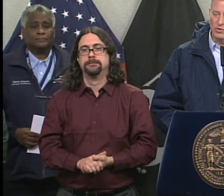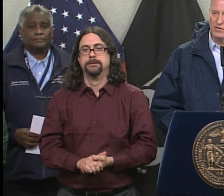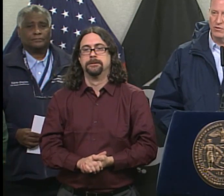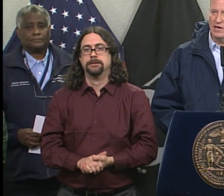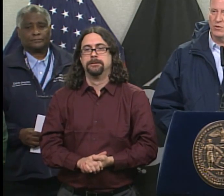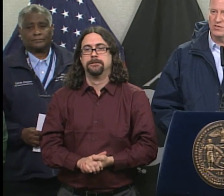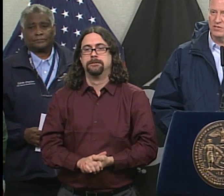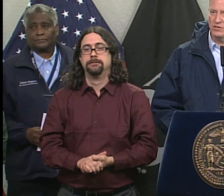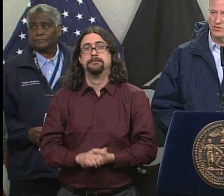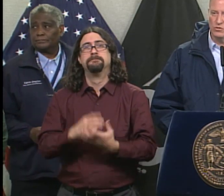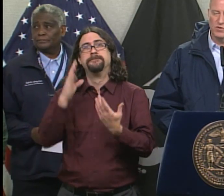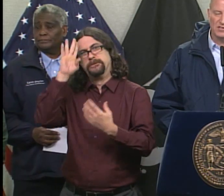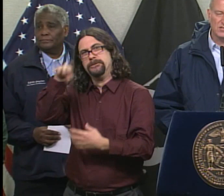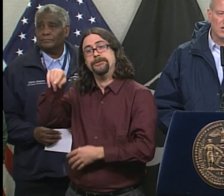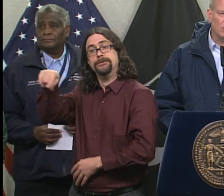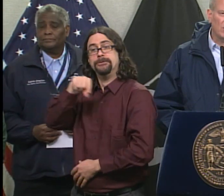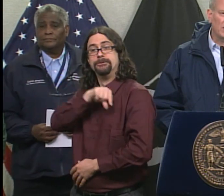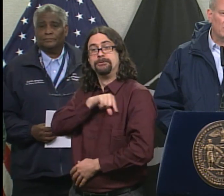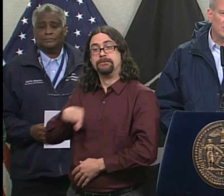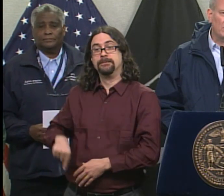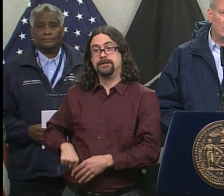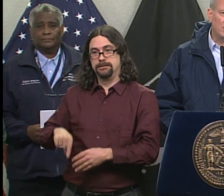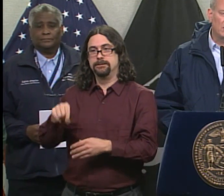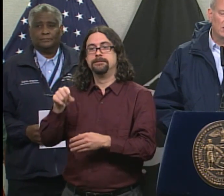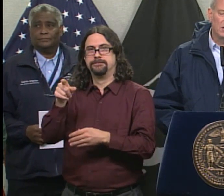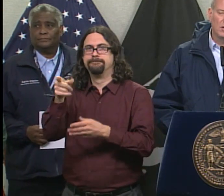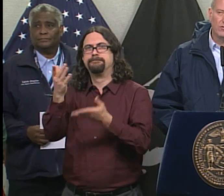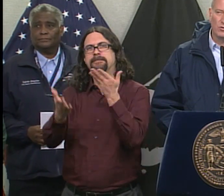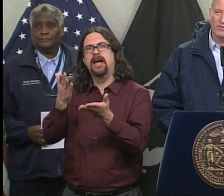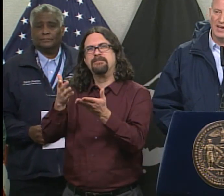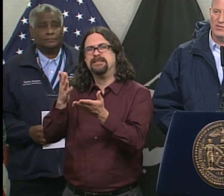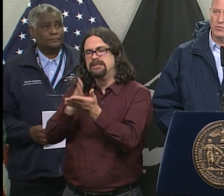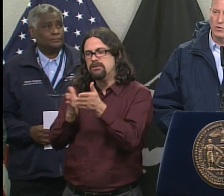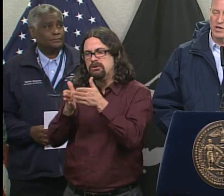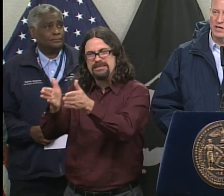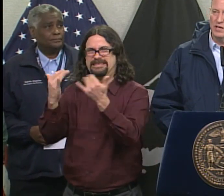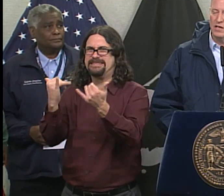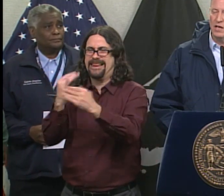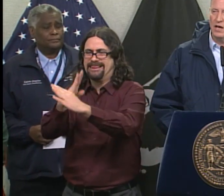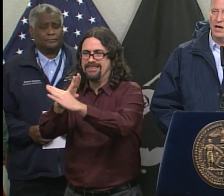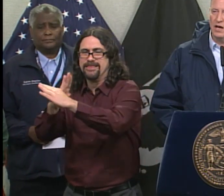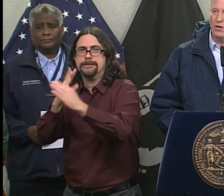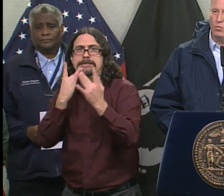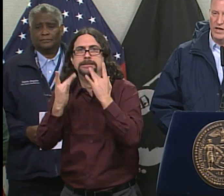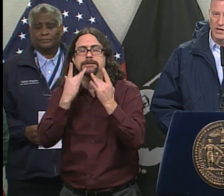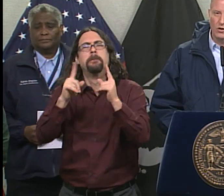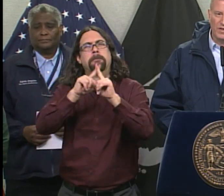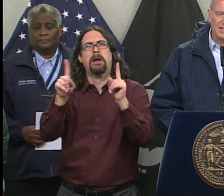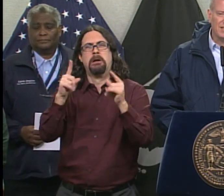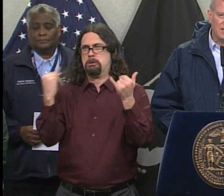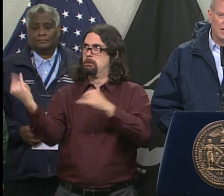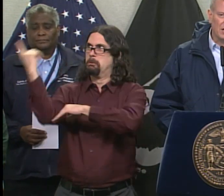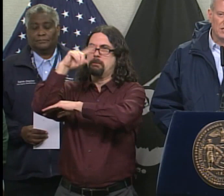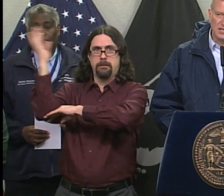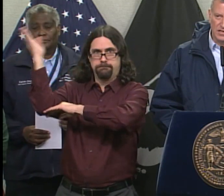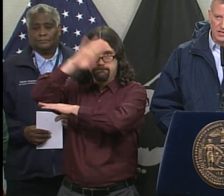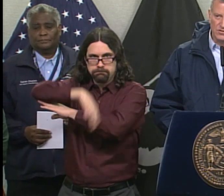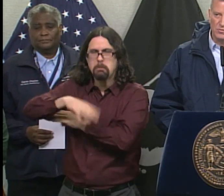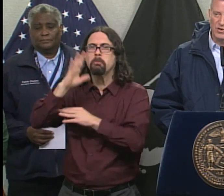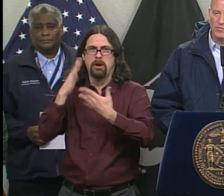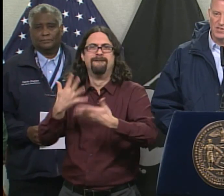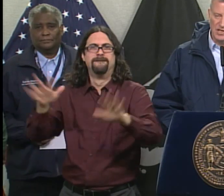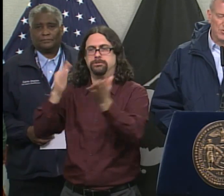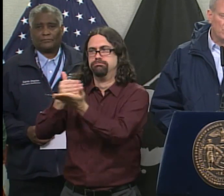than 24 hours until the school buses start running at around 4 or 5 in the morning. We know that's the deadline.